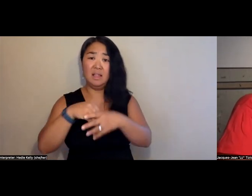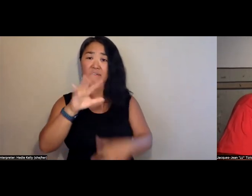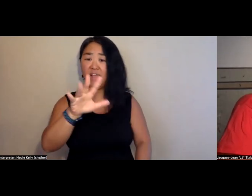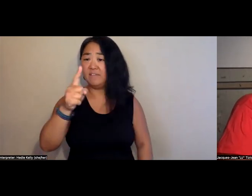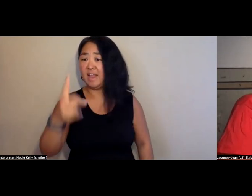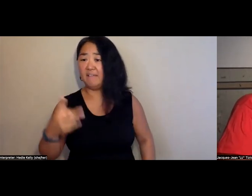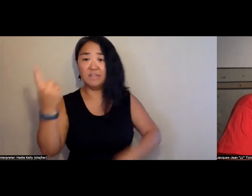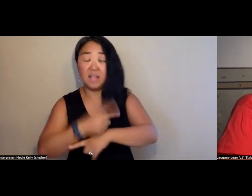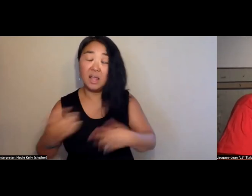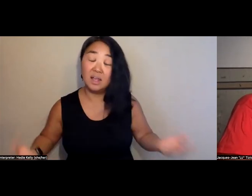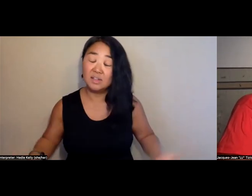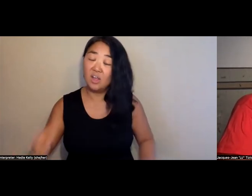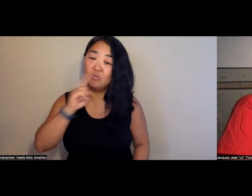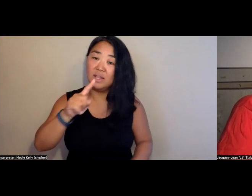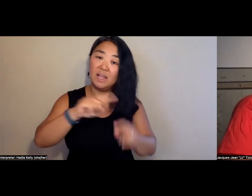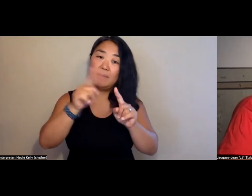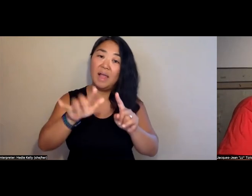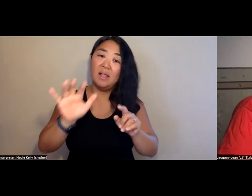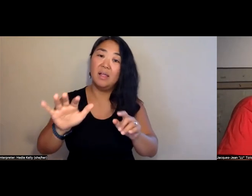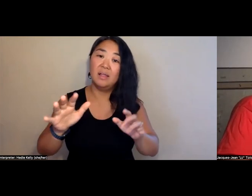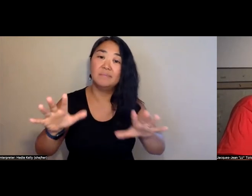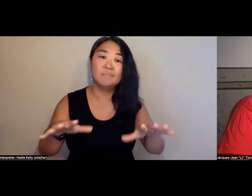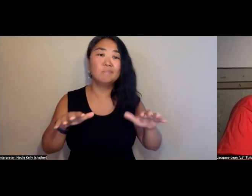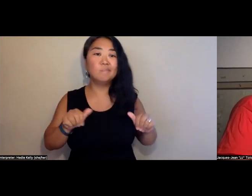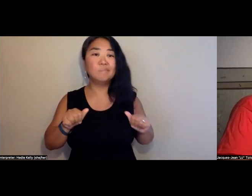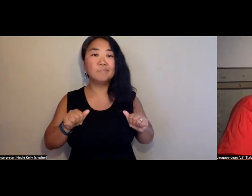that's what it's about. It's about taking our time.